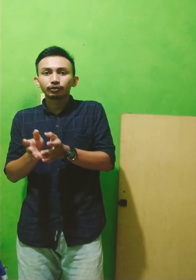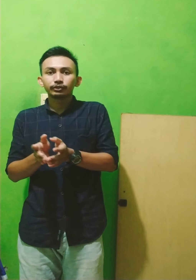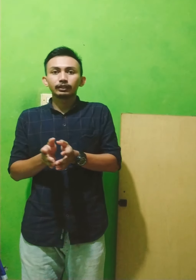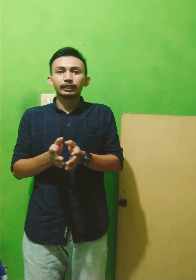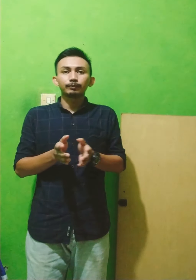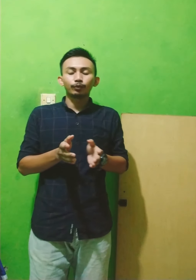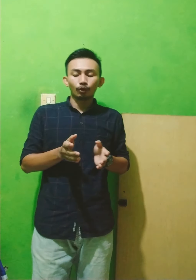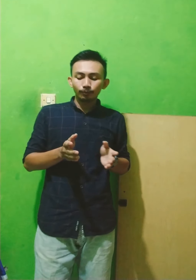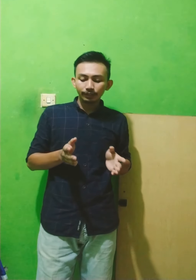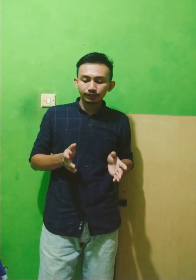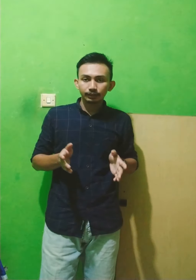crucial